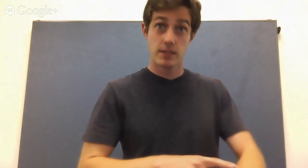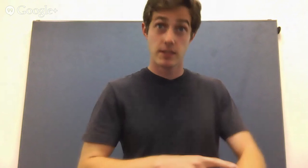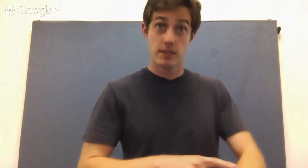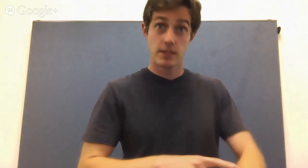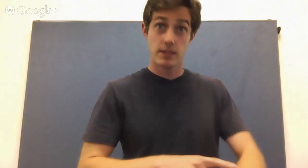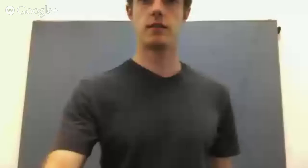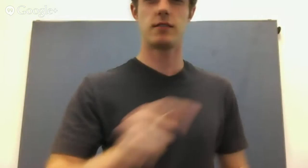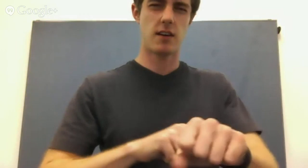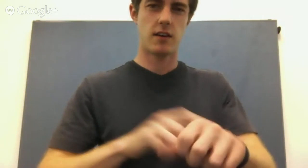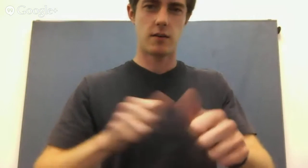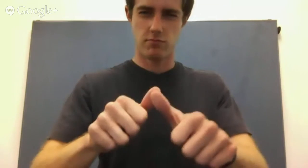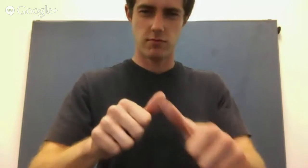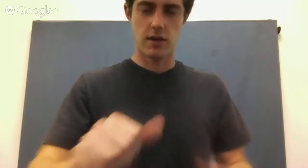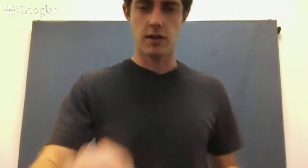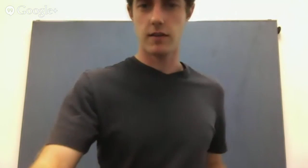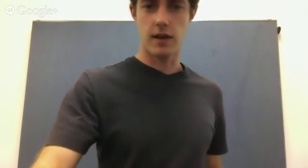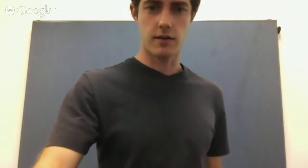Let's see. Yeah, that. Okay.